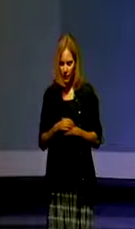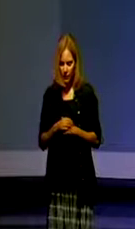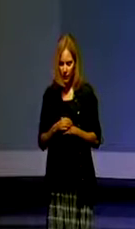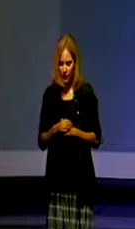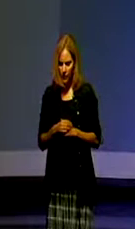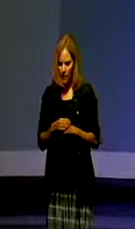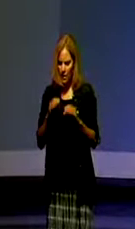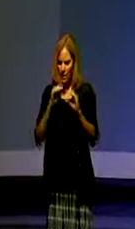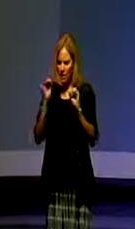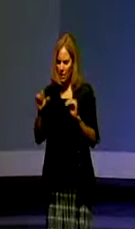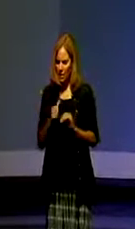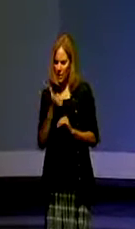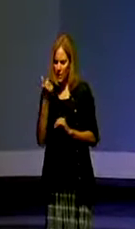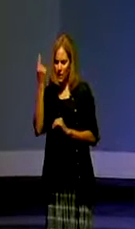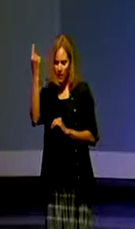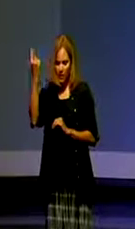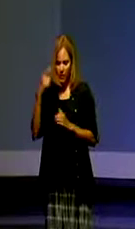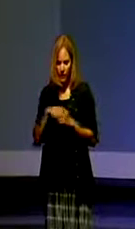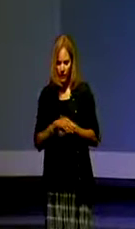There's none beside you.